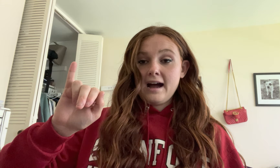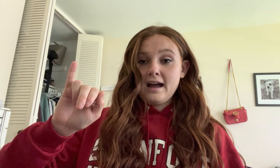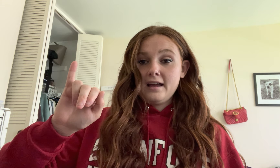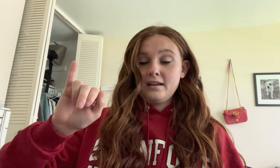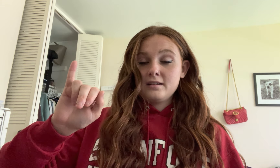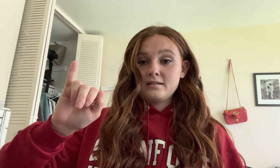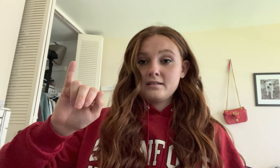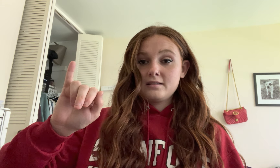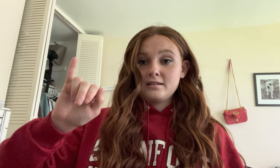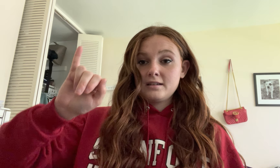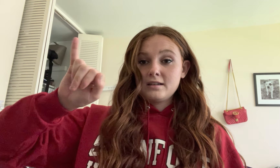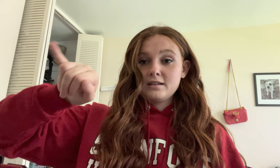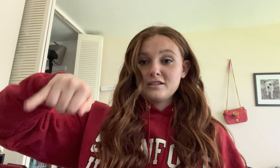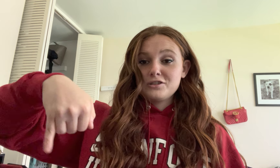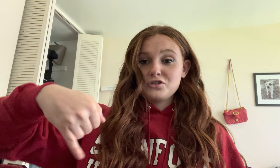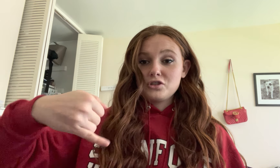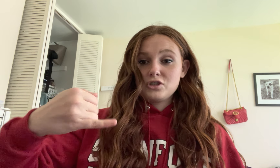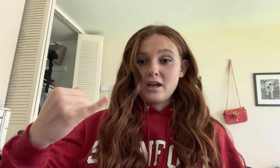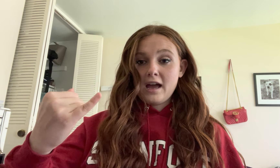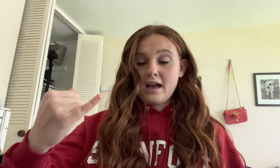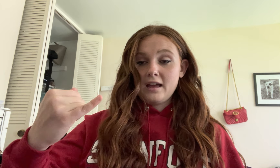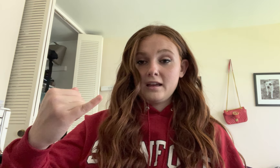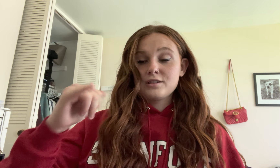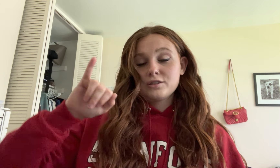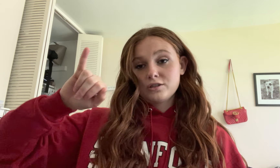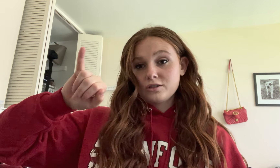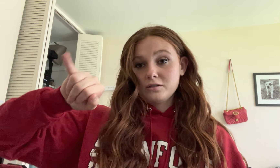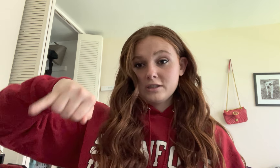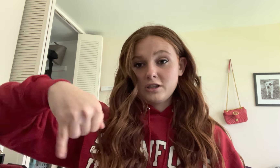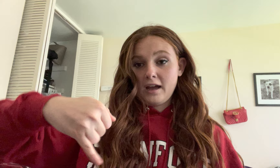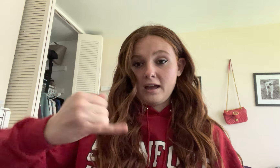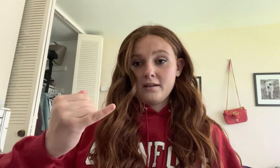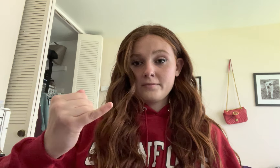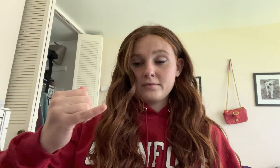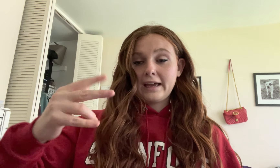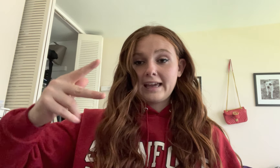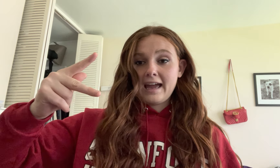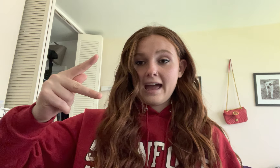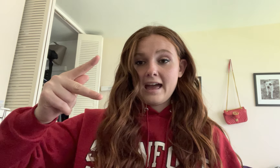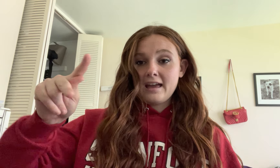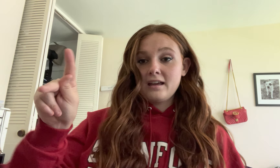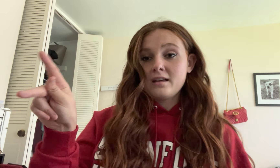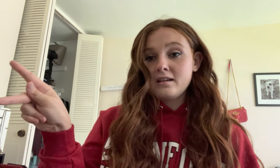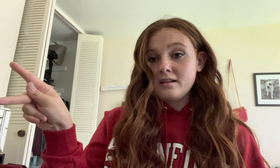I, J, so you just do a J, then K,